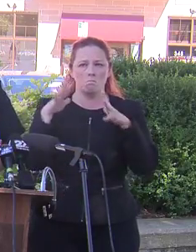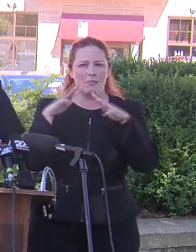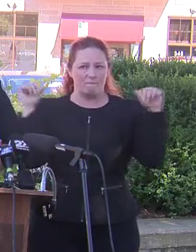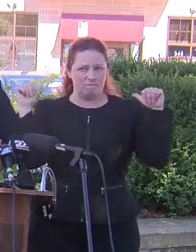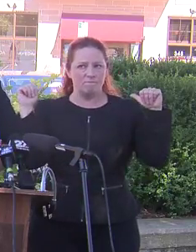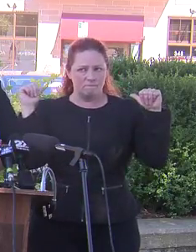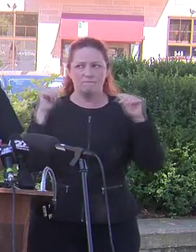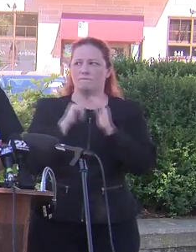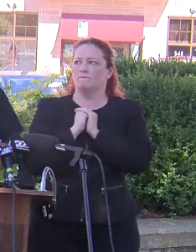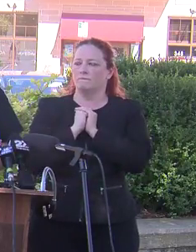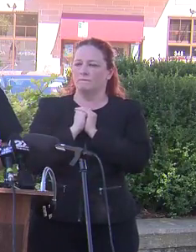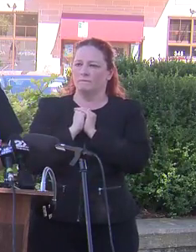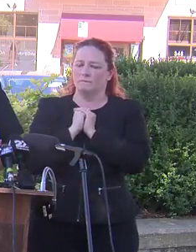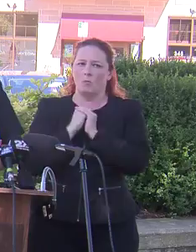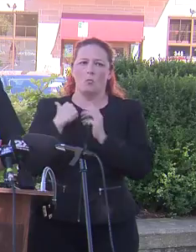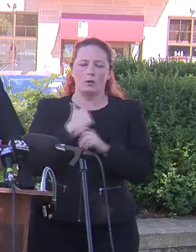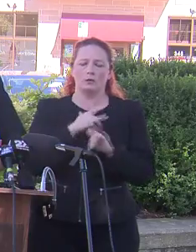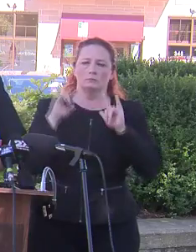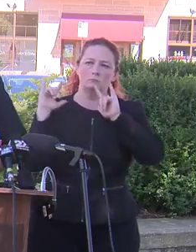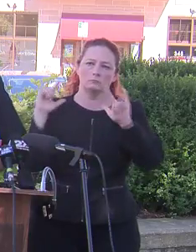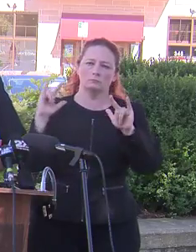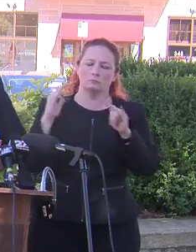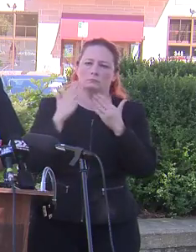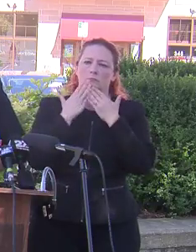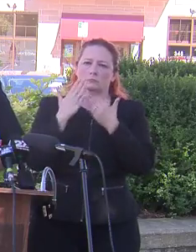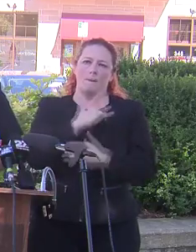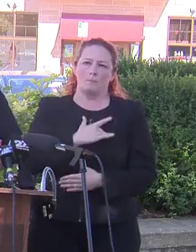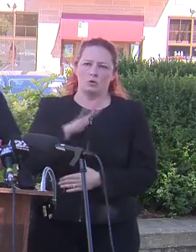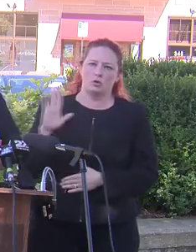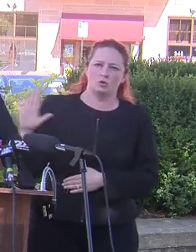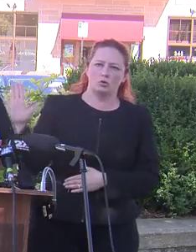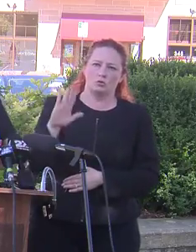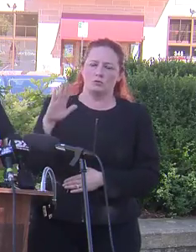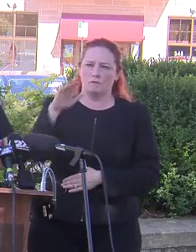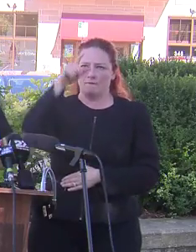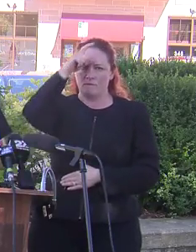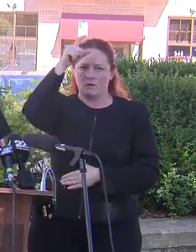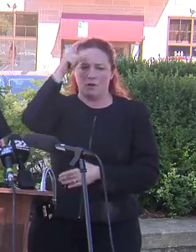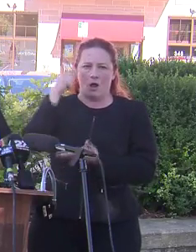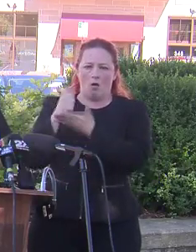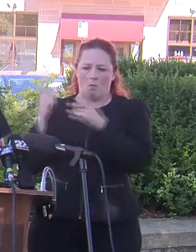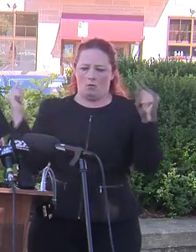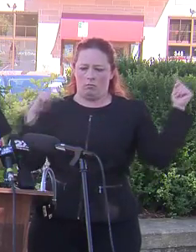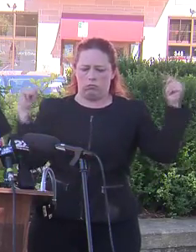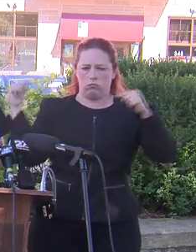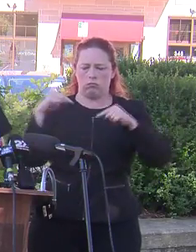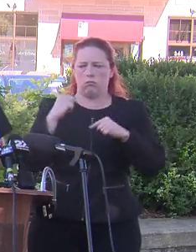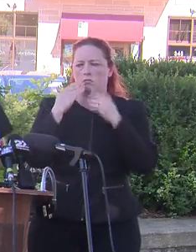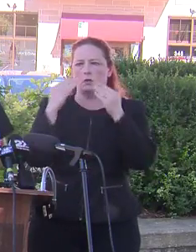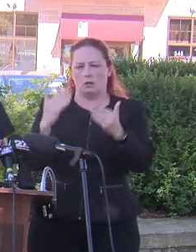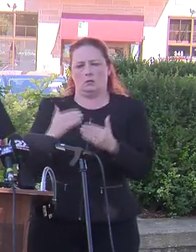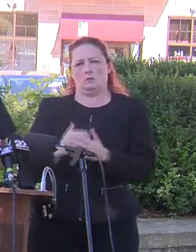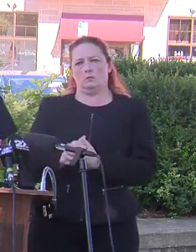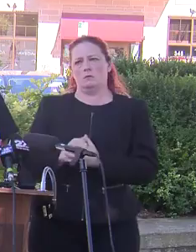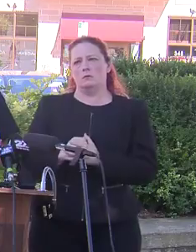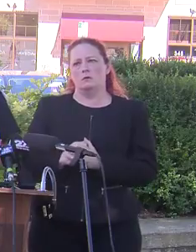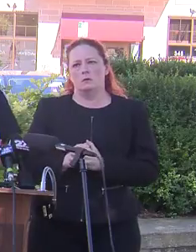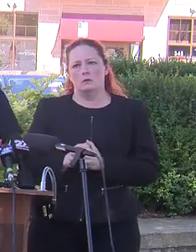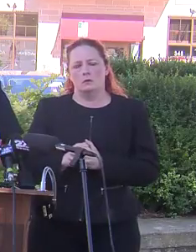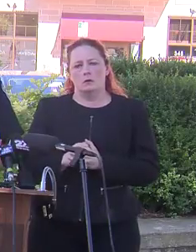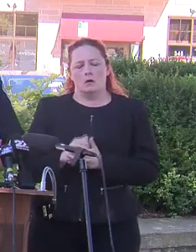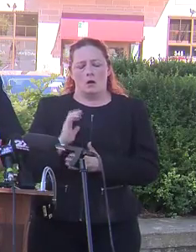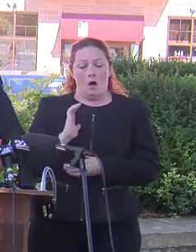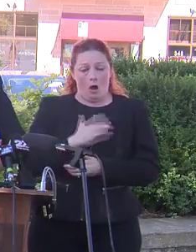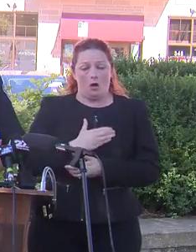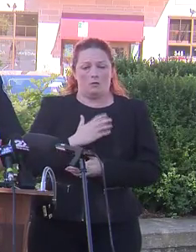again, I know a lot of appreciation for those area fire departments helping us out. It's again, with what the fire department had to